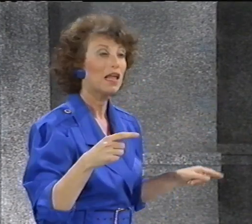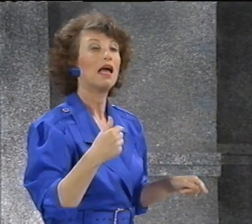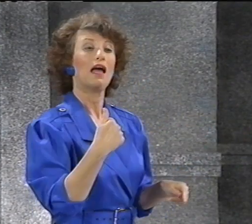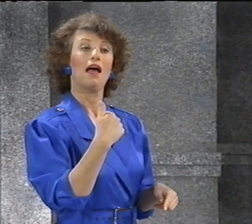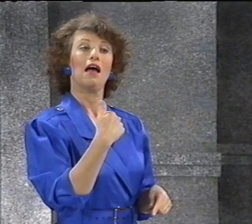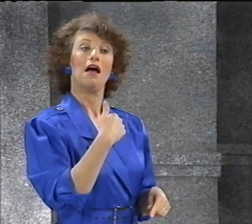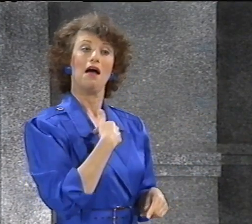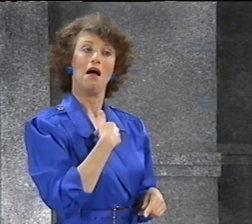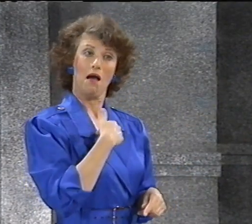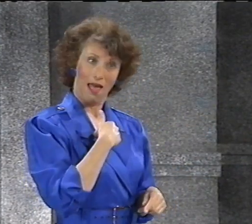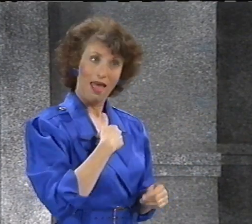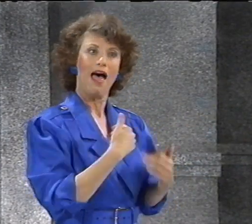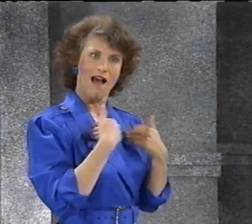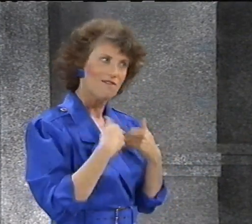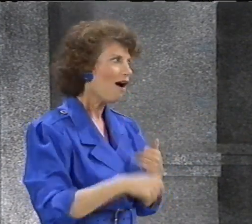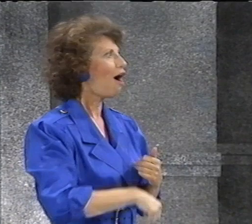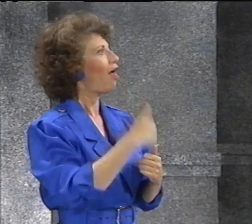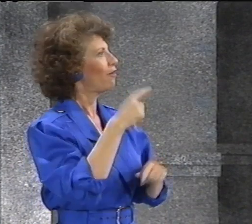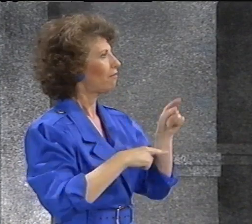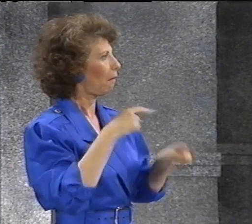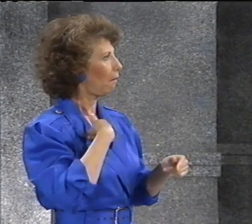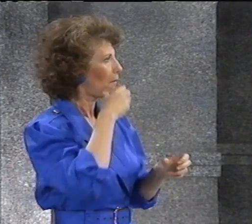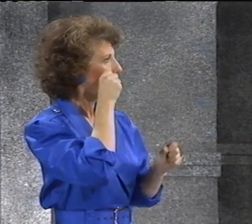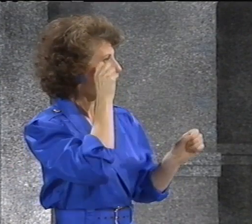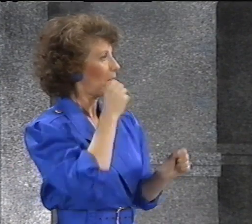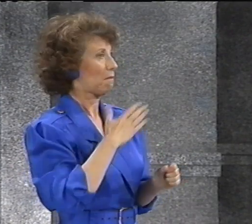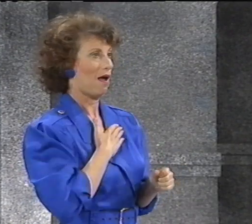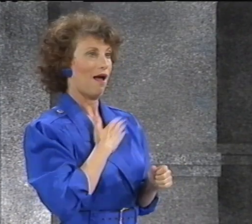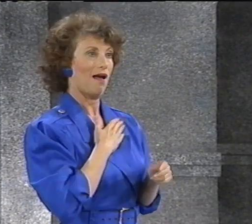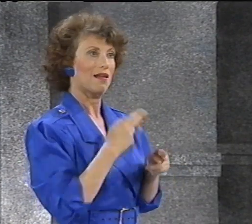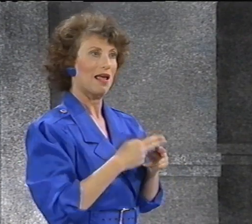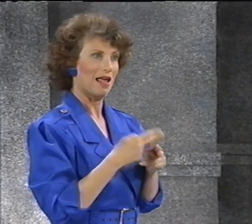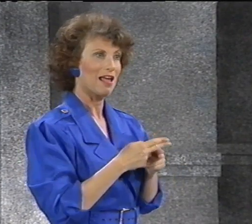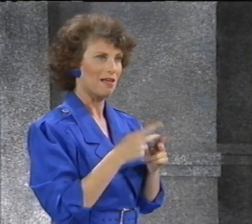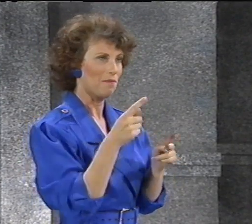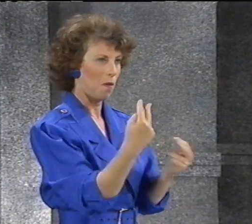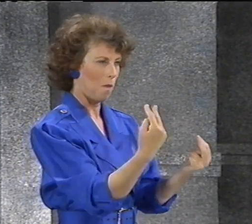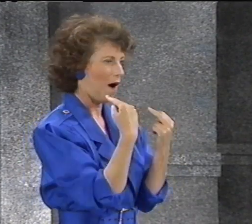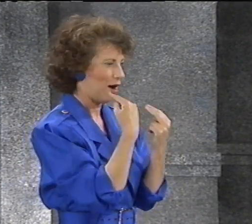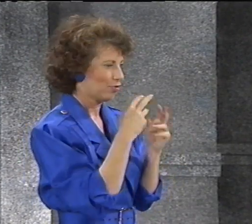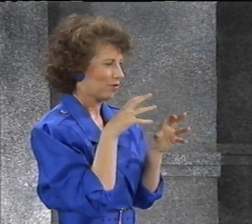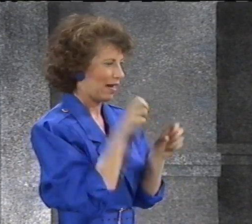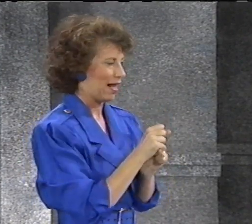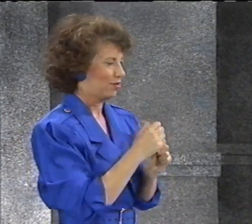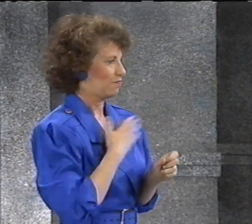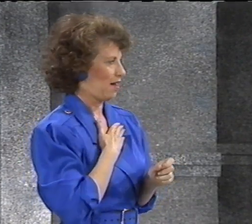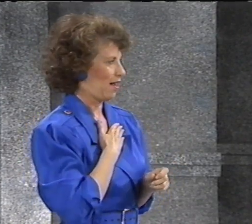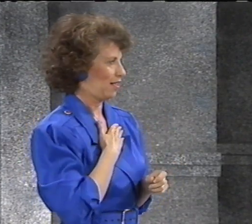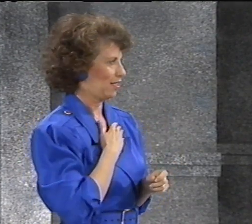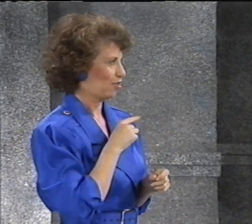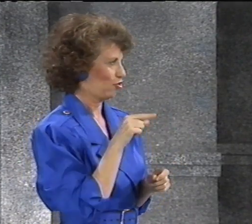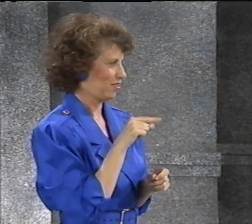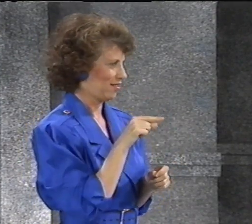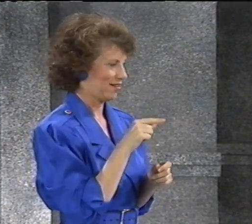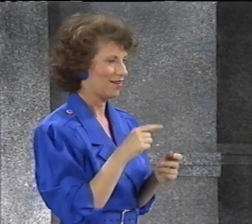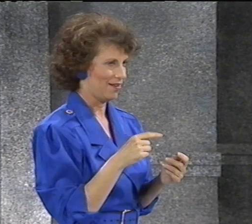signers. I have even another variation when I spell my name. Watch me spell my name,